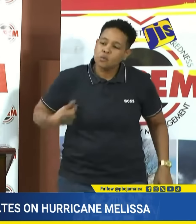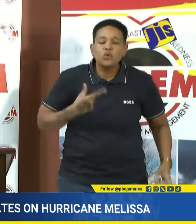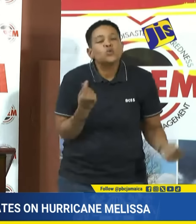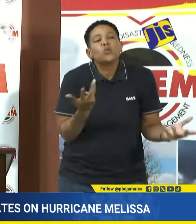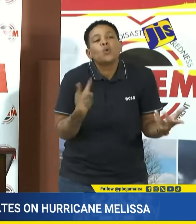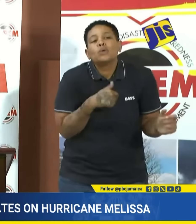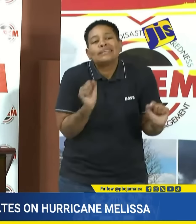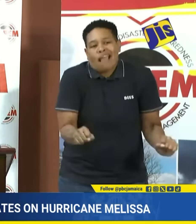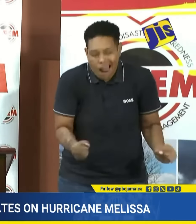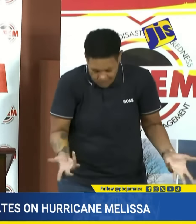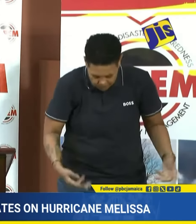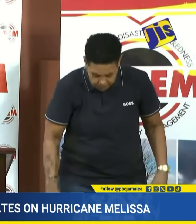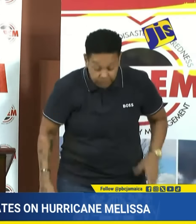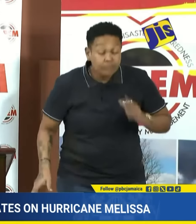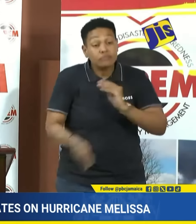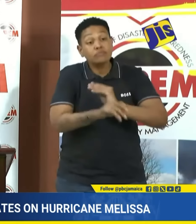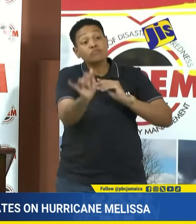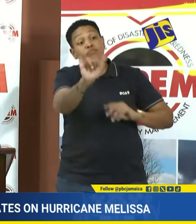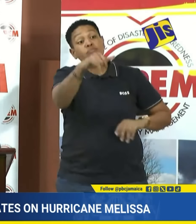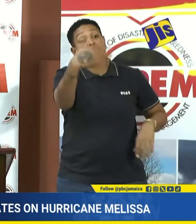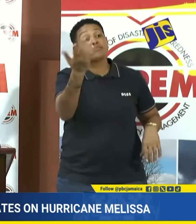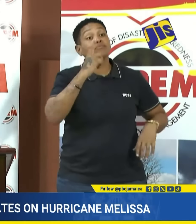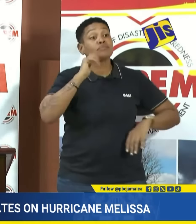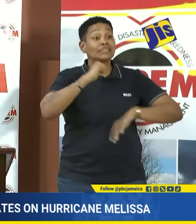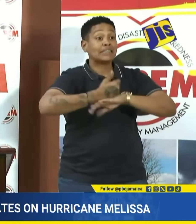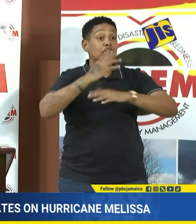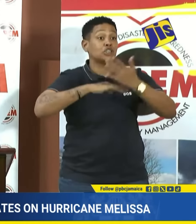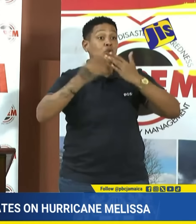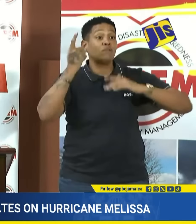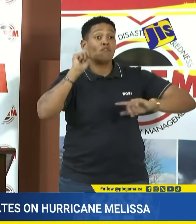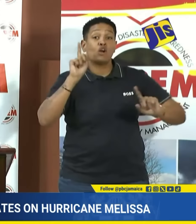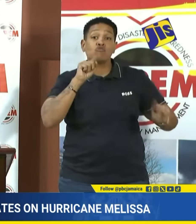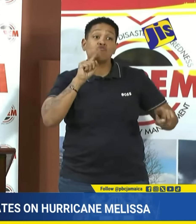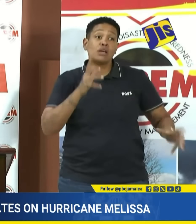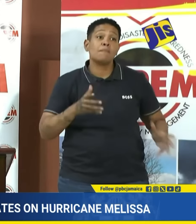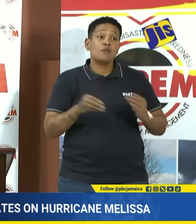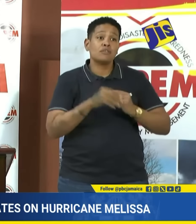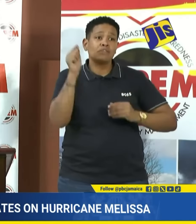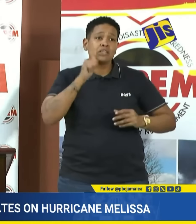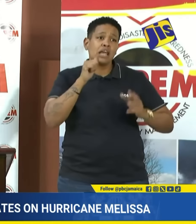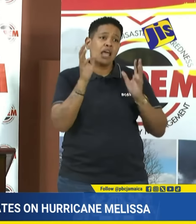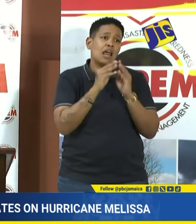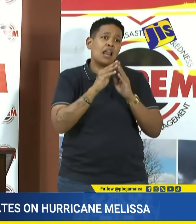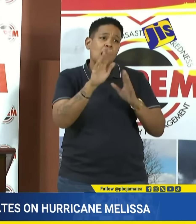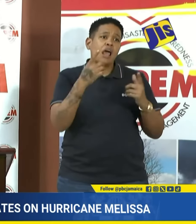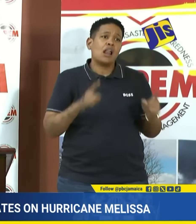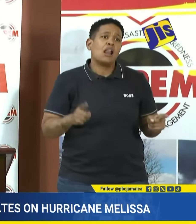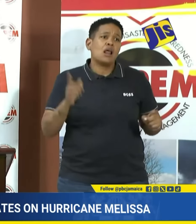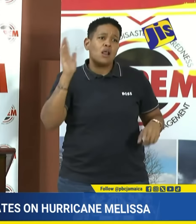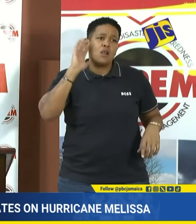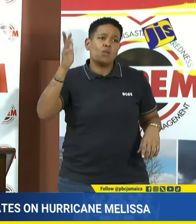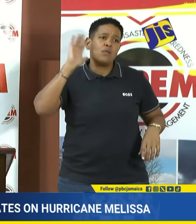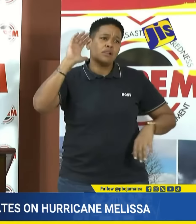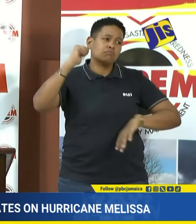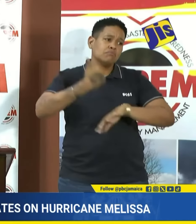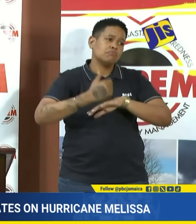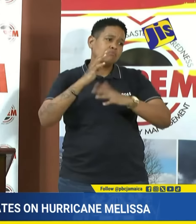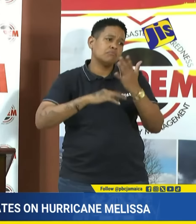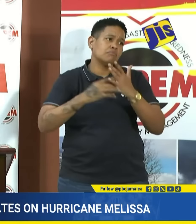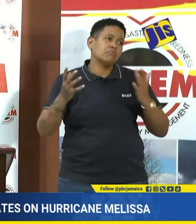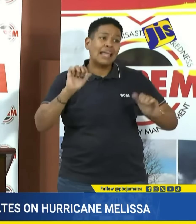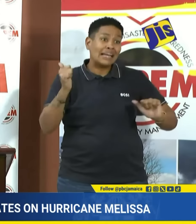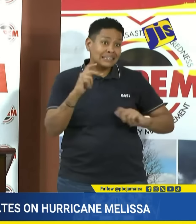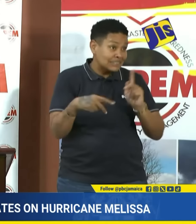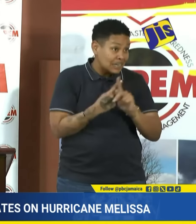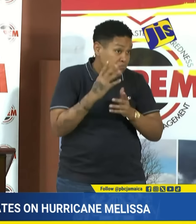can. Okay. Also, set schedule for reporters for the daily conferences. Will there be,